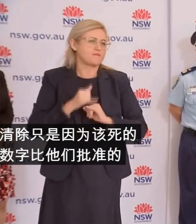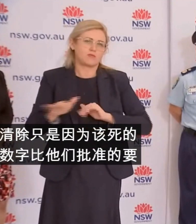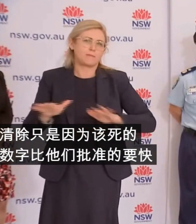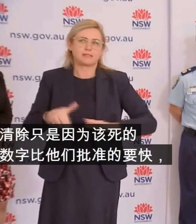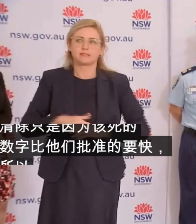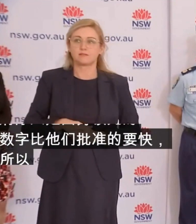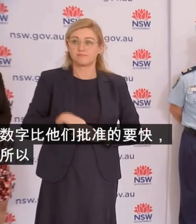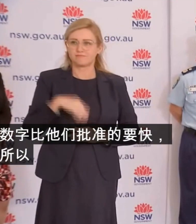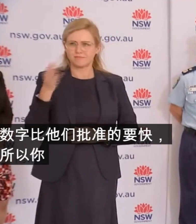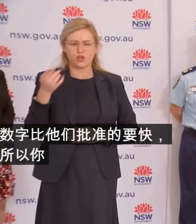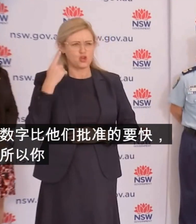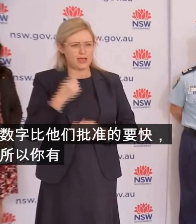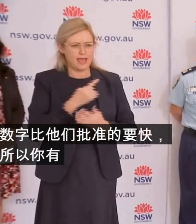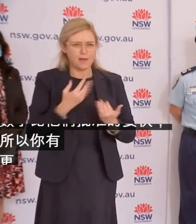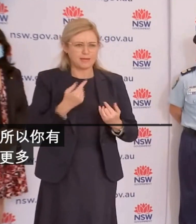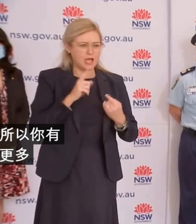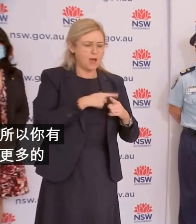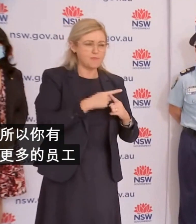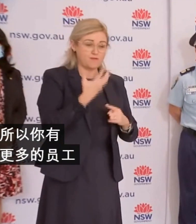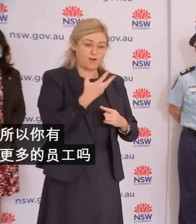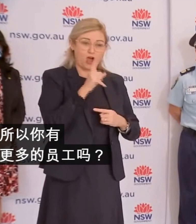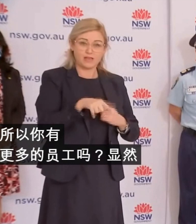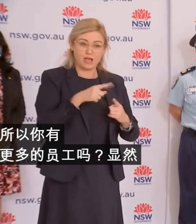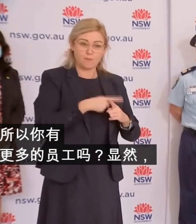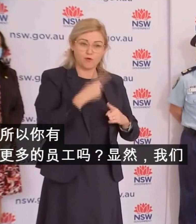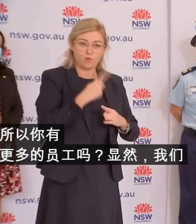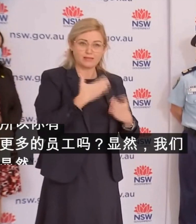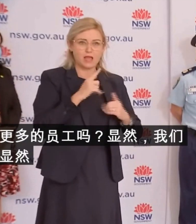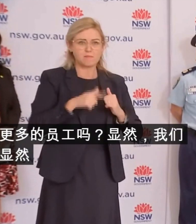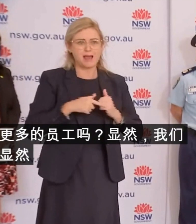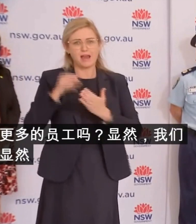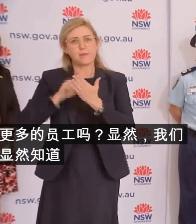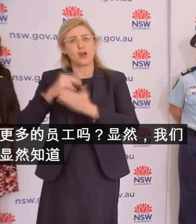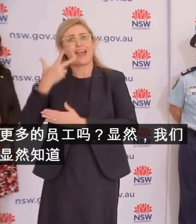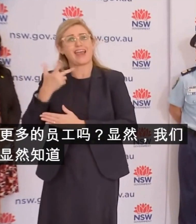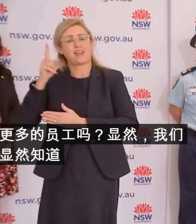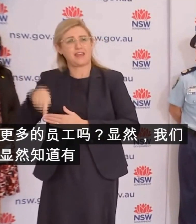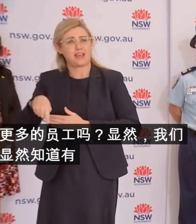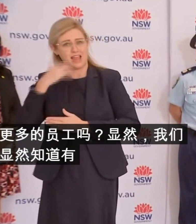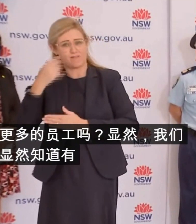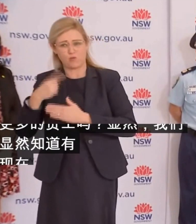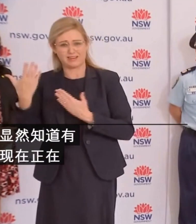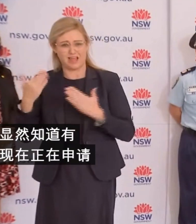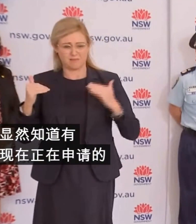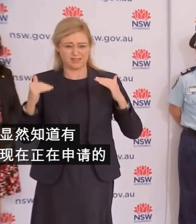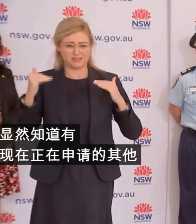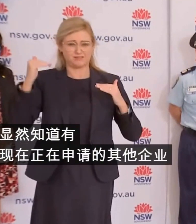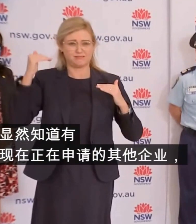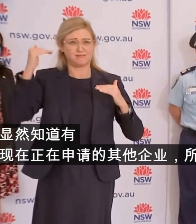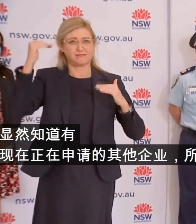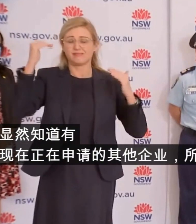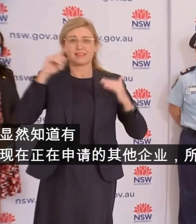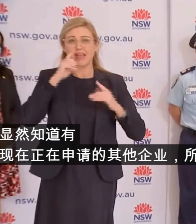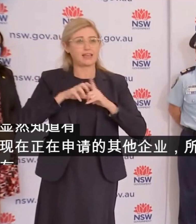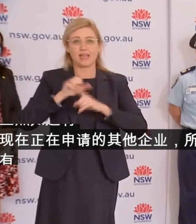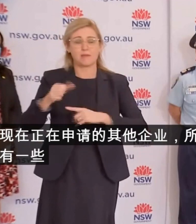they're mounting up faster than they're being approved. So have you got more staff on? Or we obviously know that there's additional businesses that are now